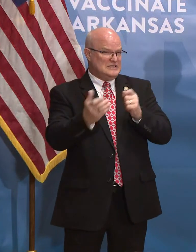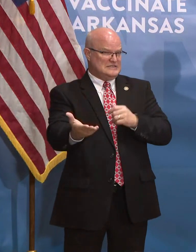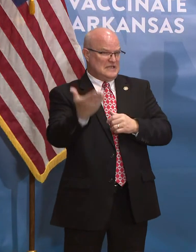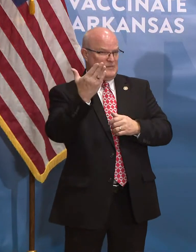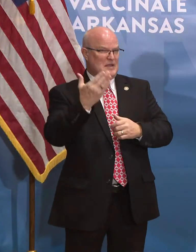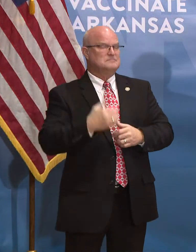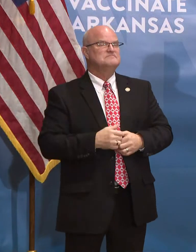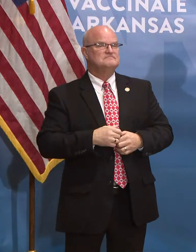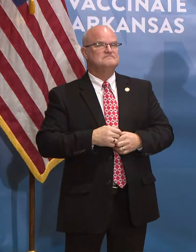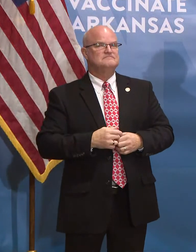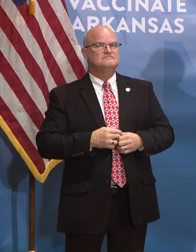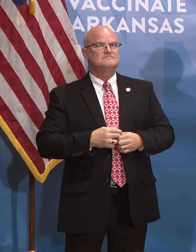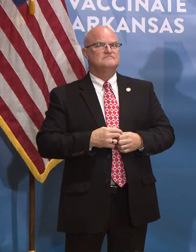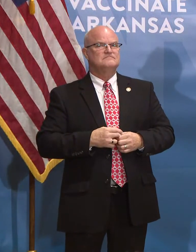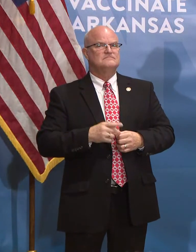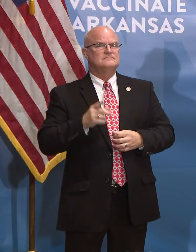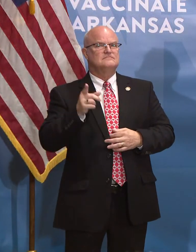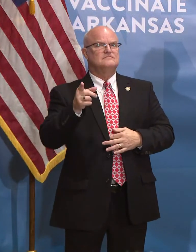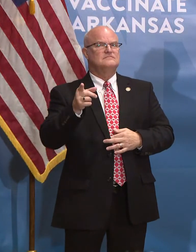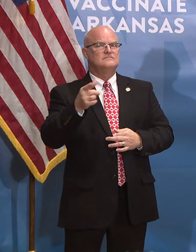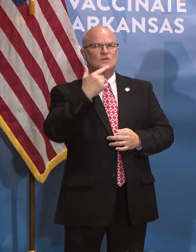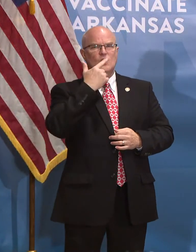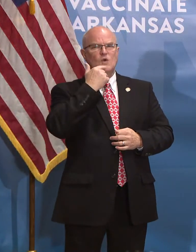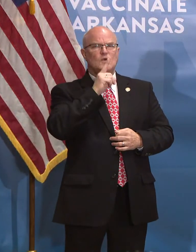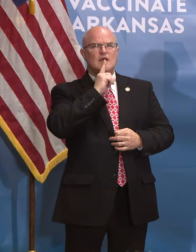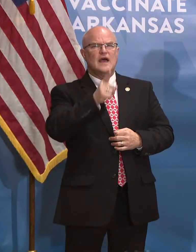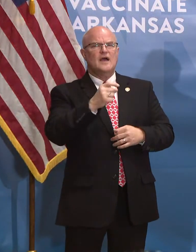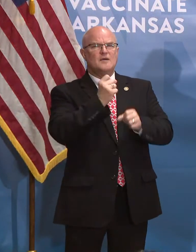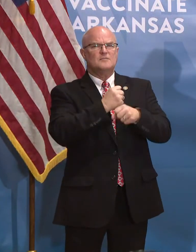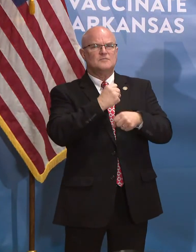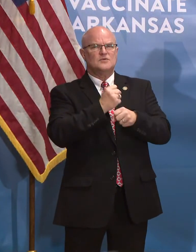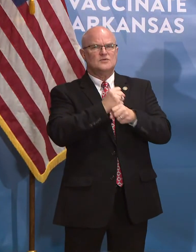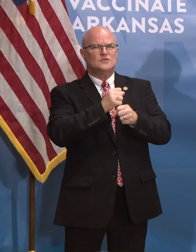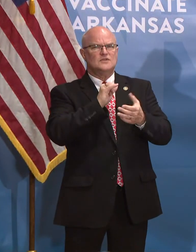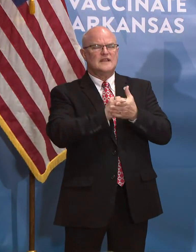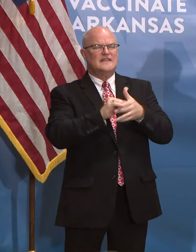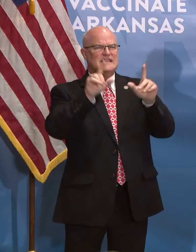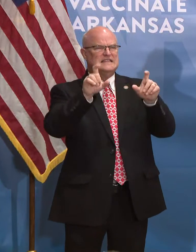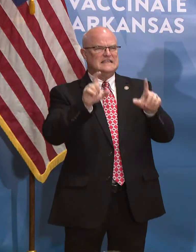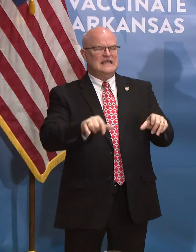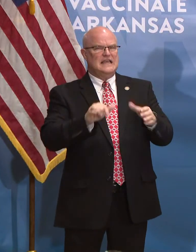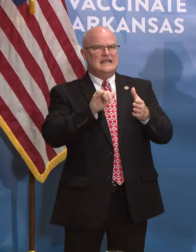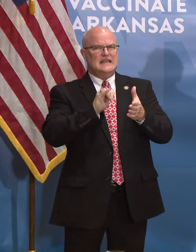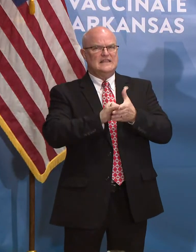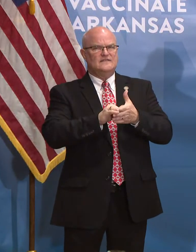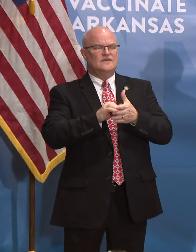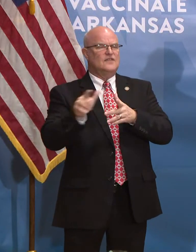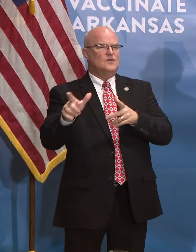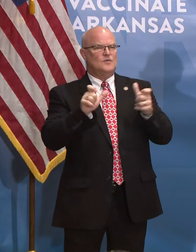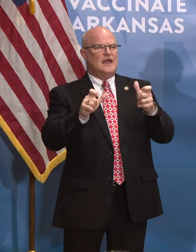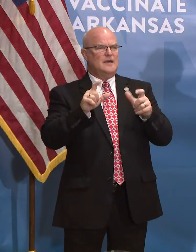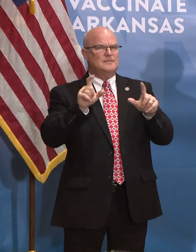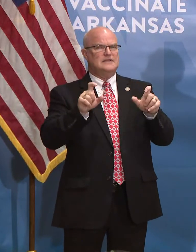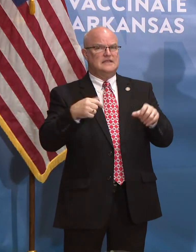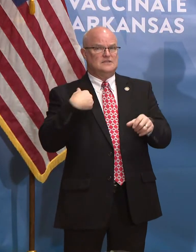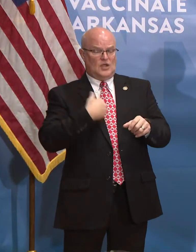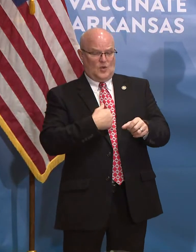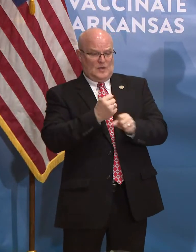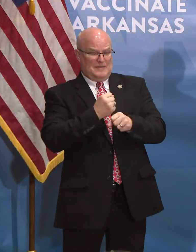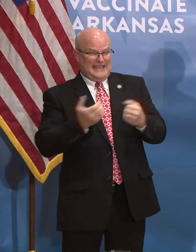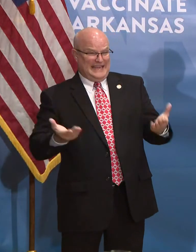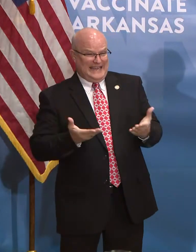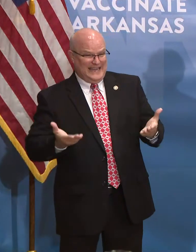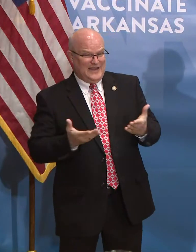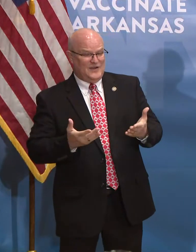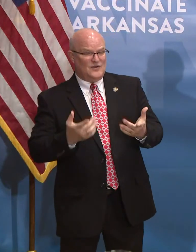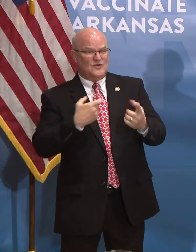forthcoming. Dr. Mayor, who is actually producing the test for our rapid test? Are we producing that here,